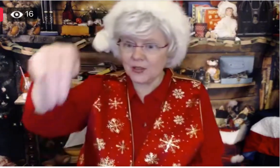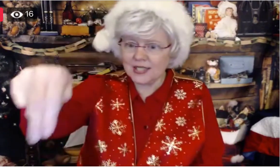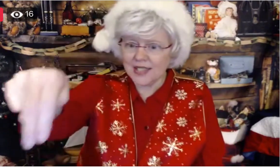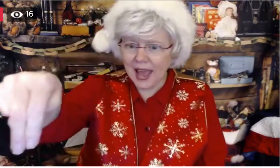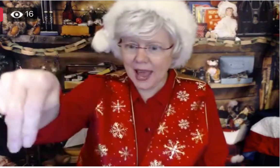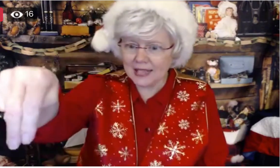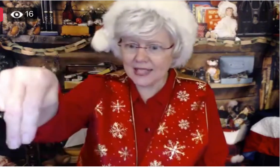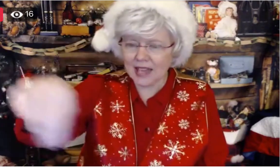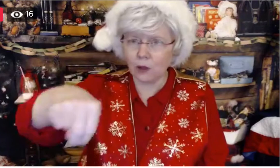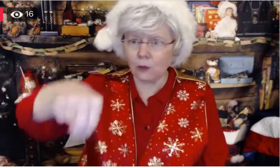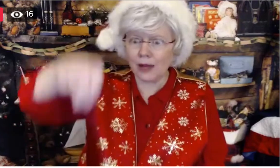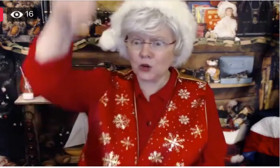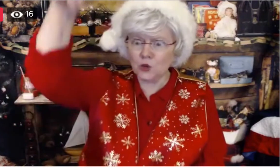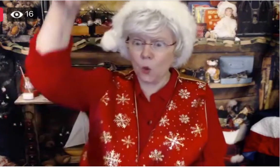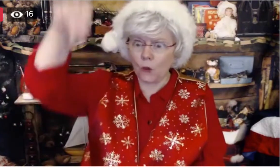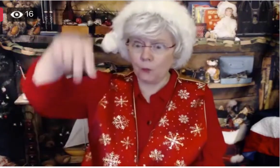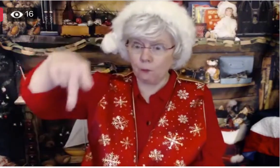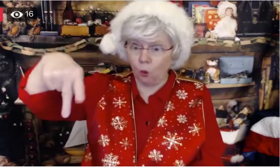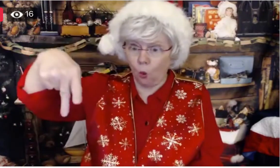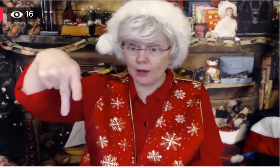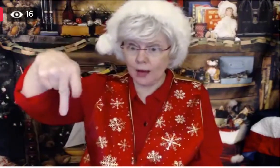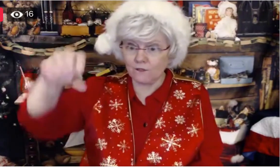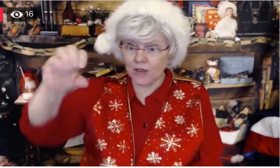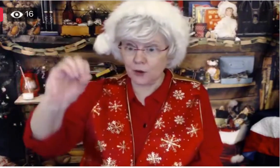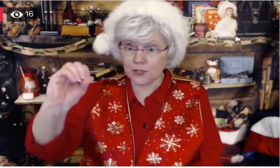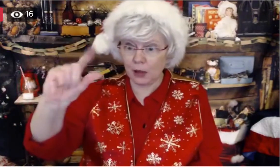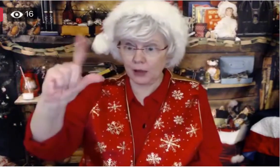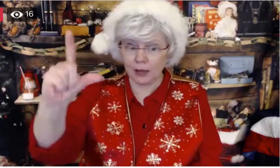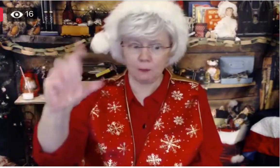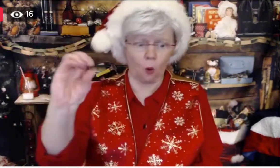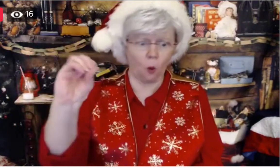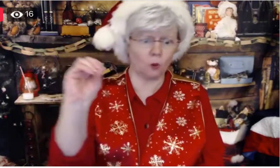is in sign language, North Pole, and I'm finger spelling pole.